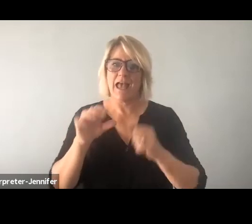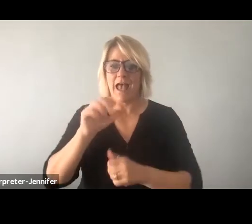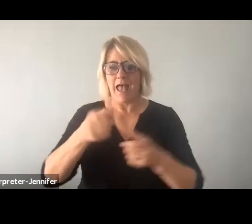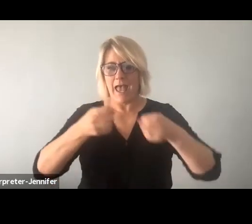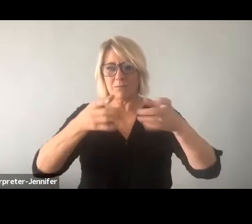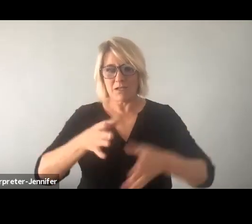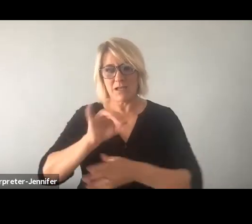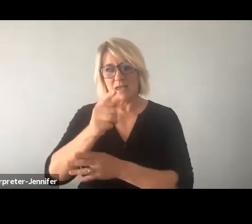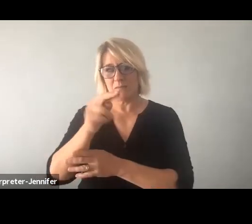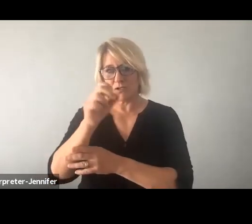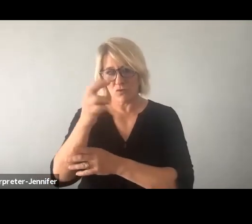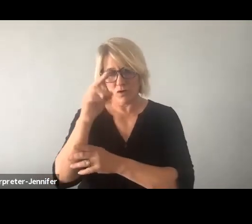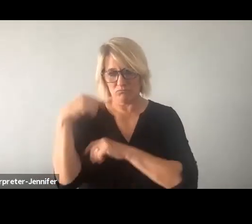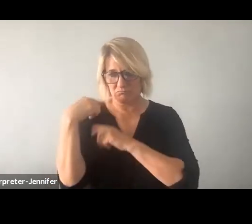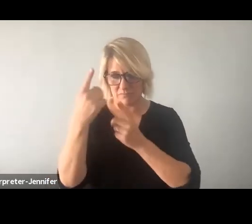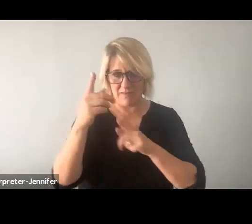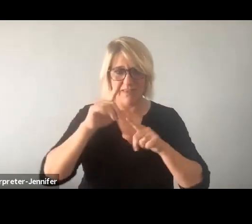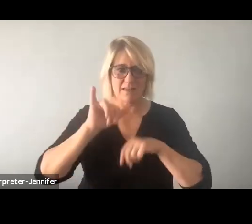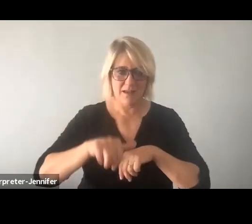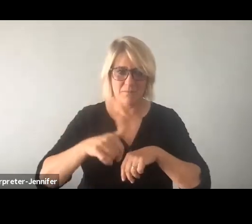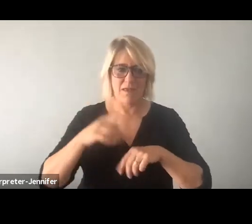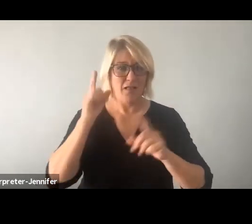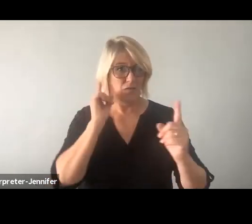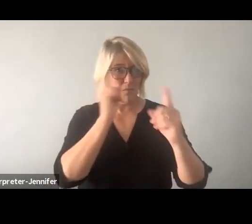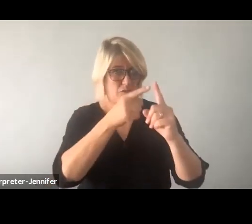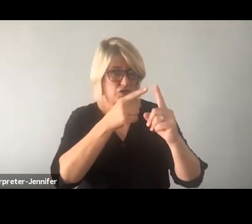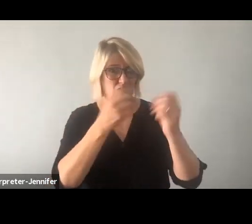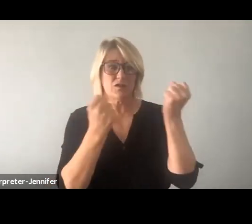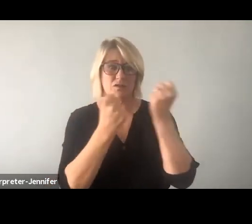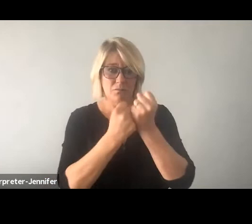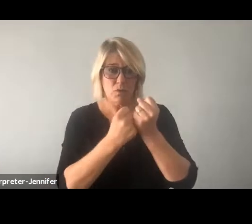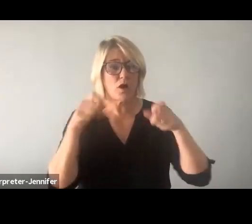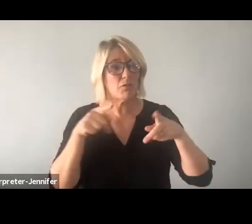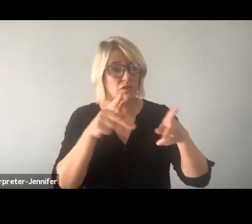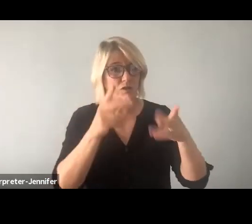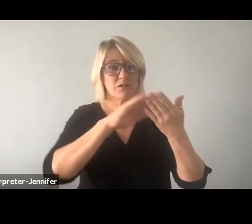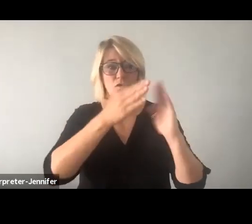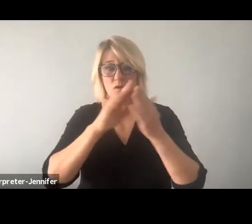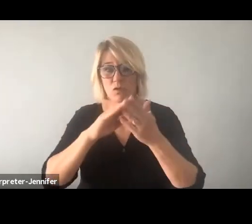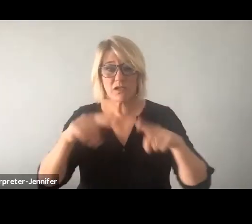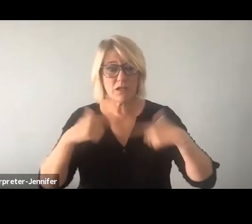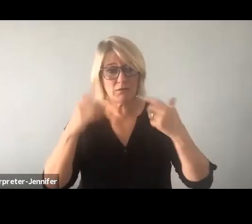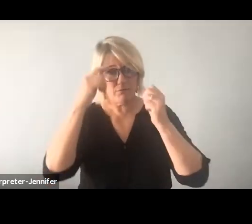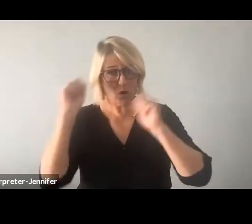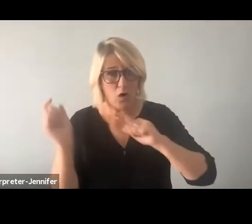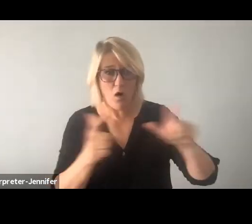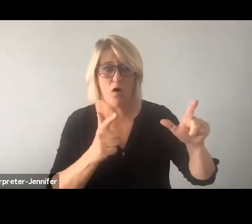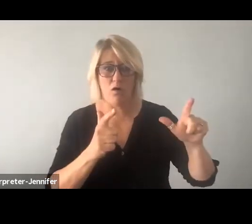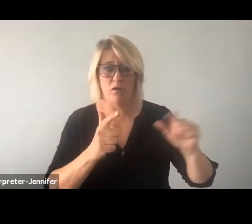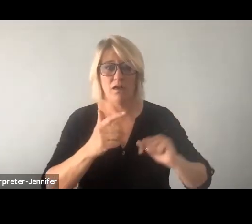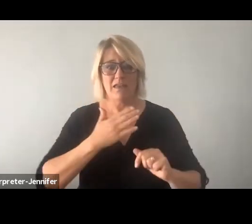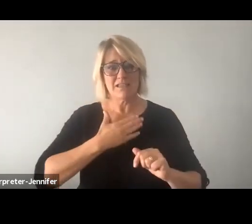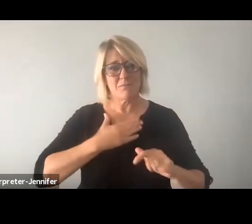of ACL, which is to support opportunities for community living for all, has been my own